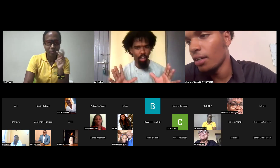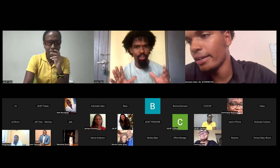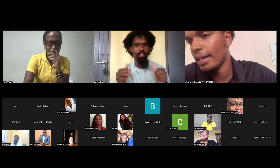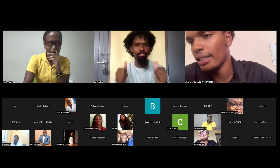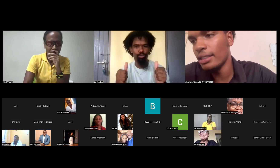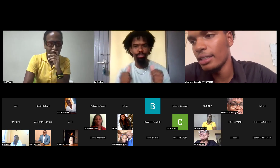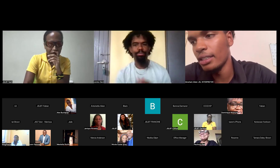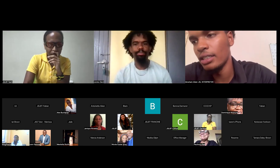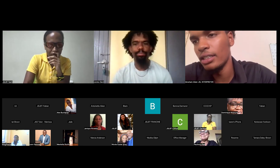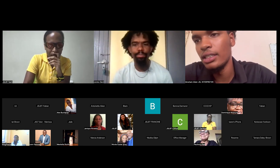All right.